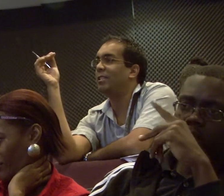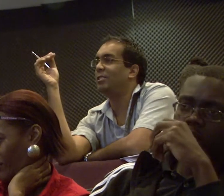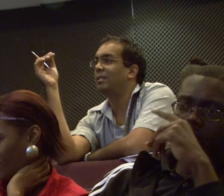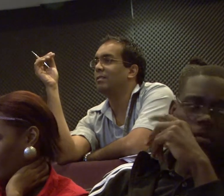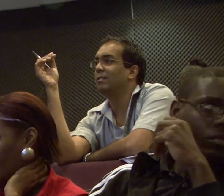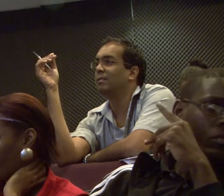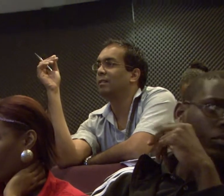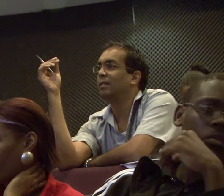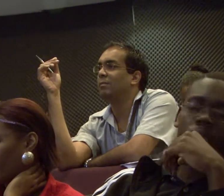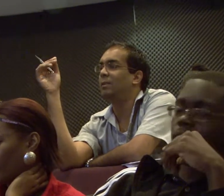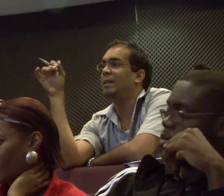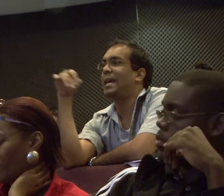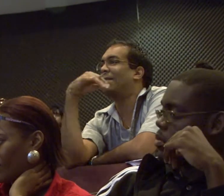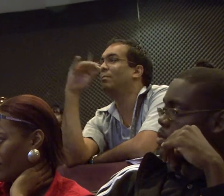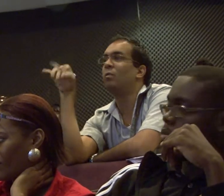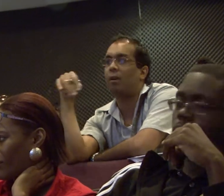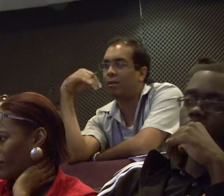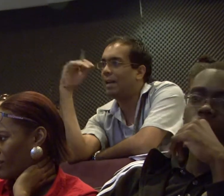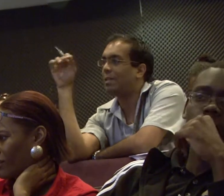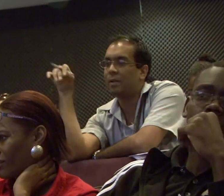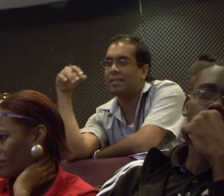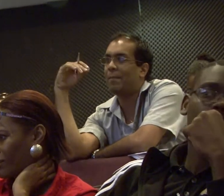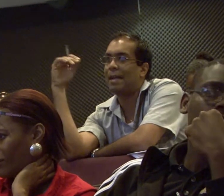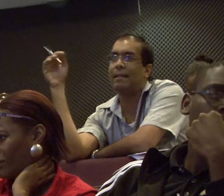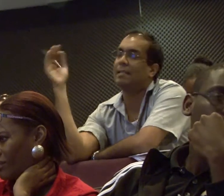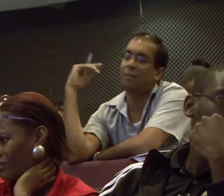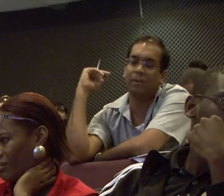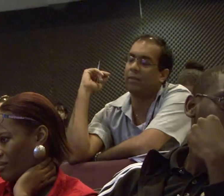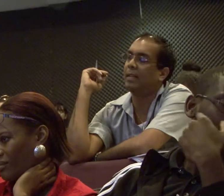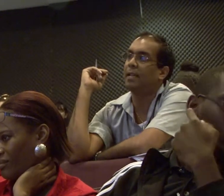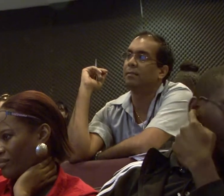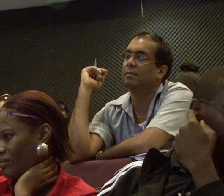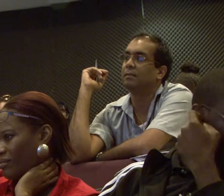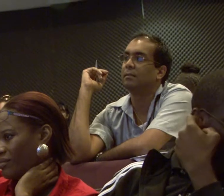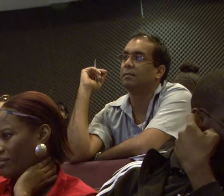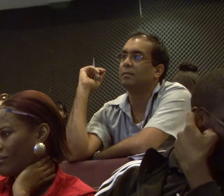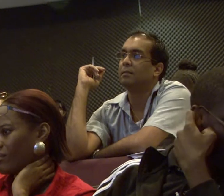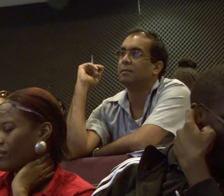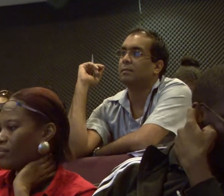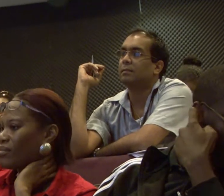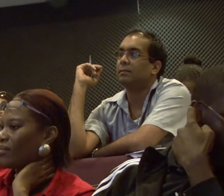teaching strategies because I have to move around the class all the time. I can't stand up in front again.